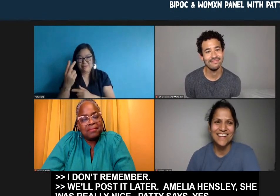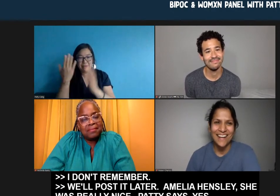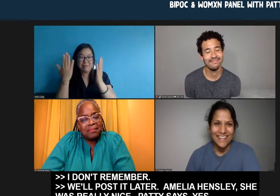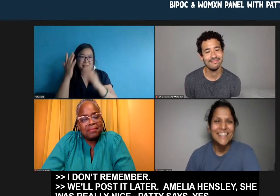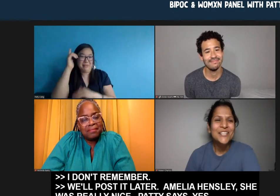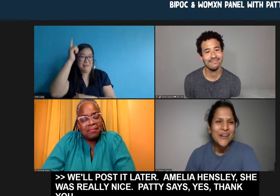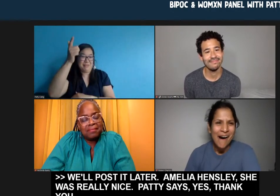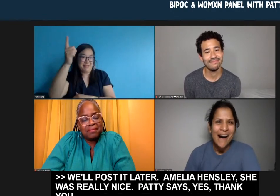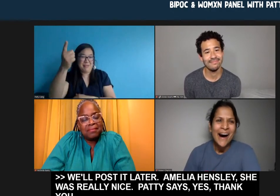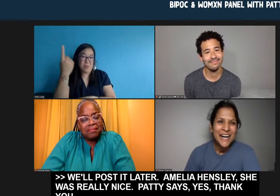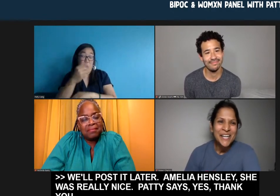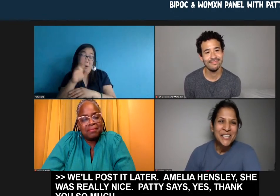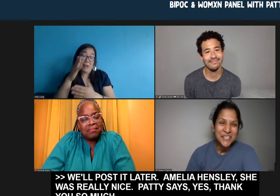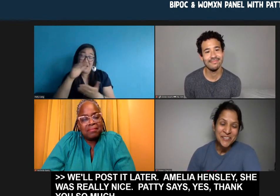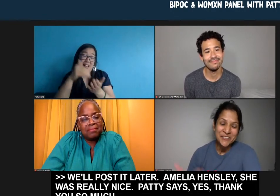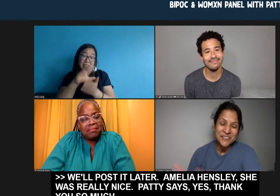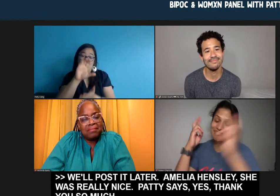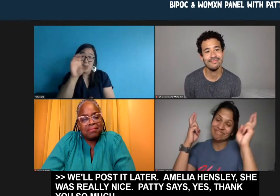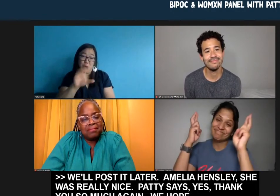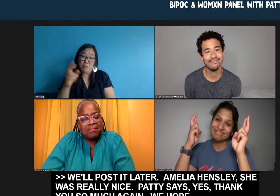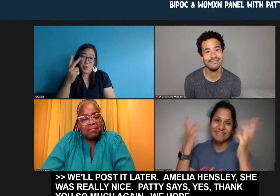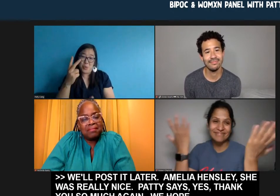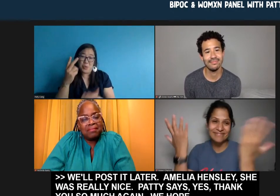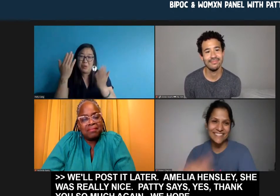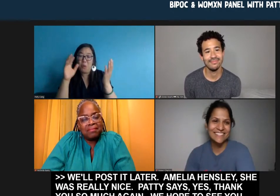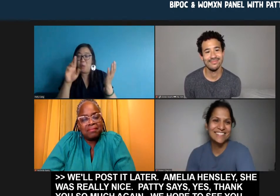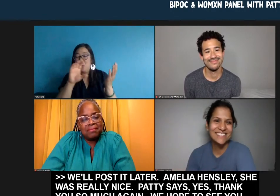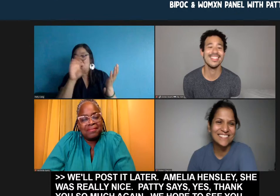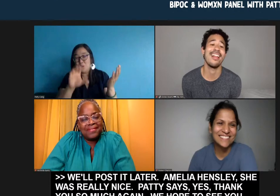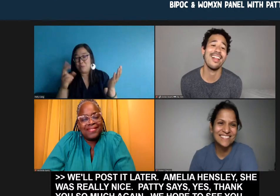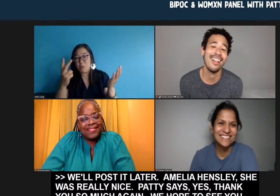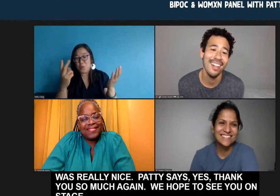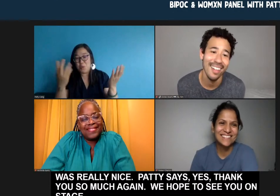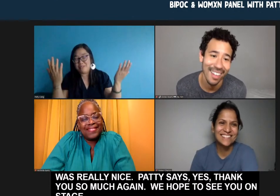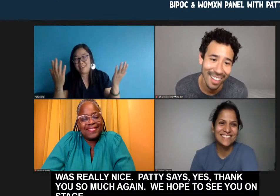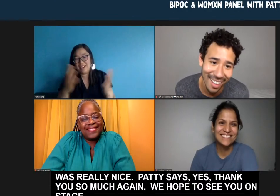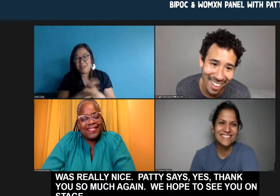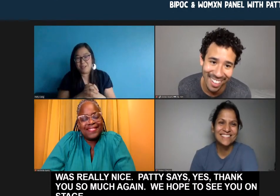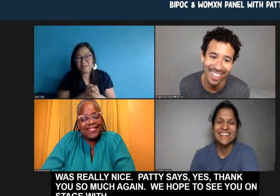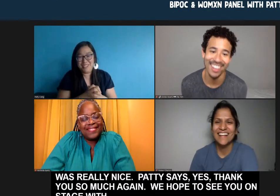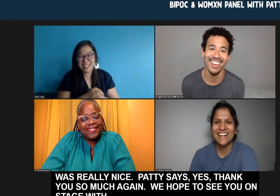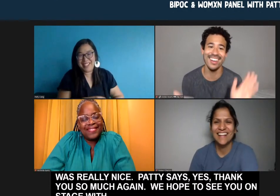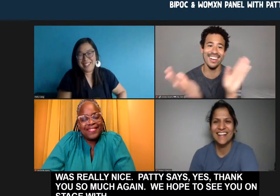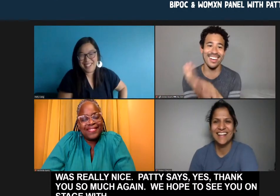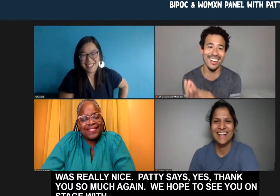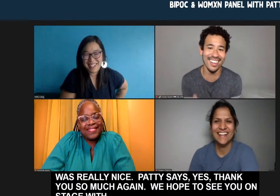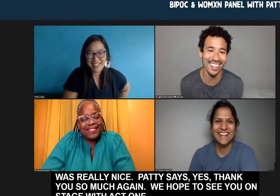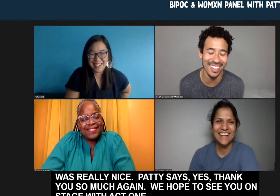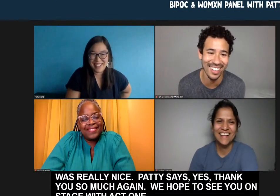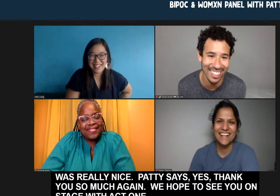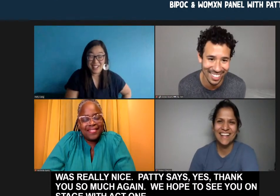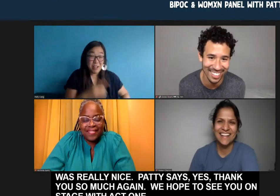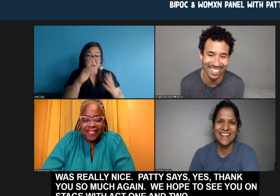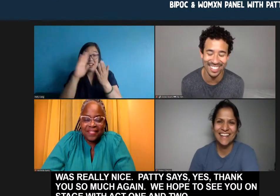again, with Act One and Act Two, in the future, whenever, again, we can have that, or maybe Zoom, I don't know, maybe we end up doing it on Zoom.